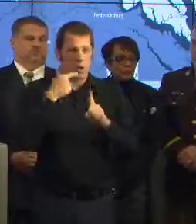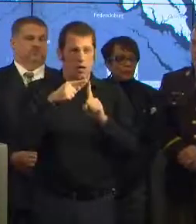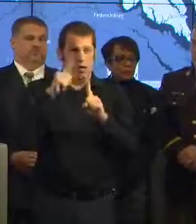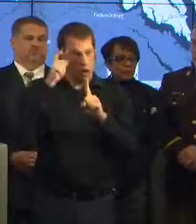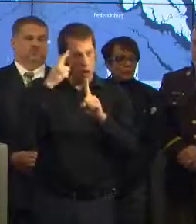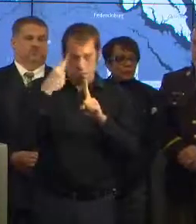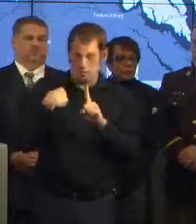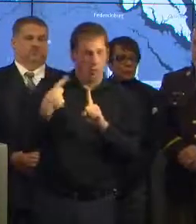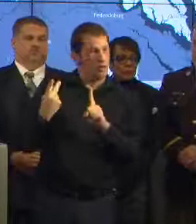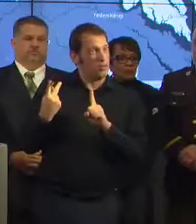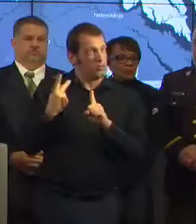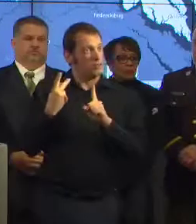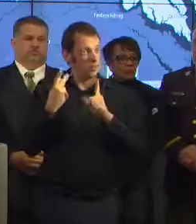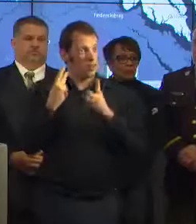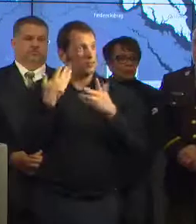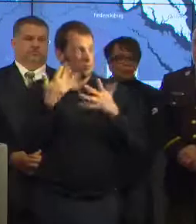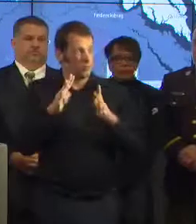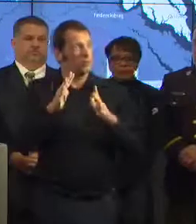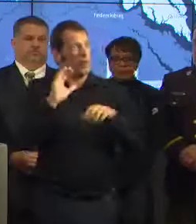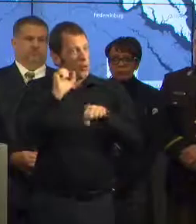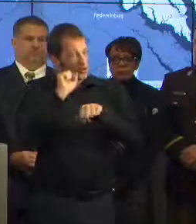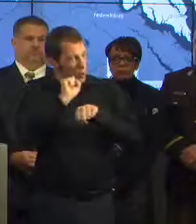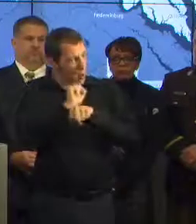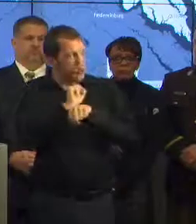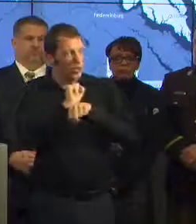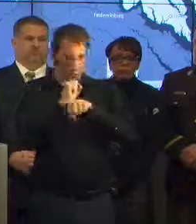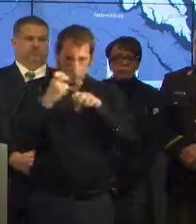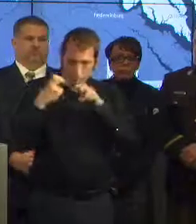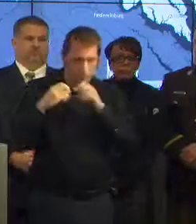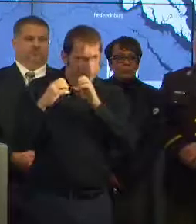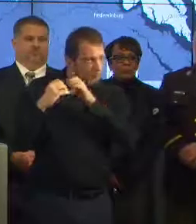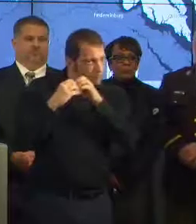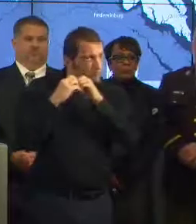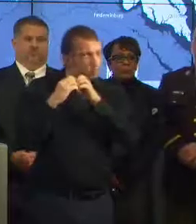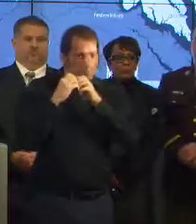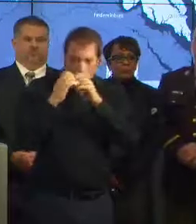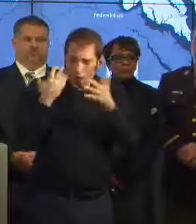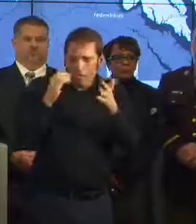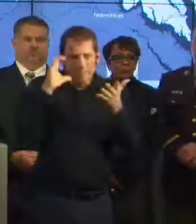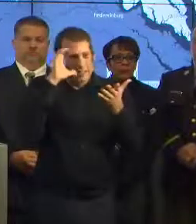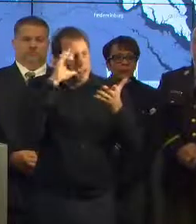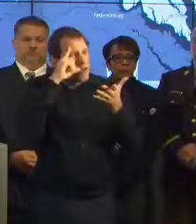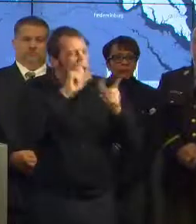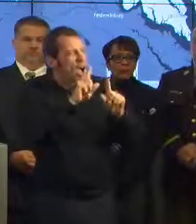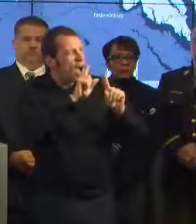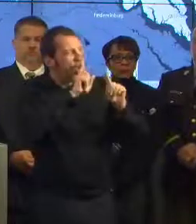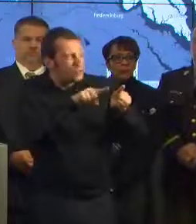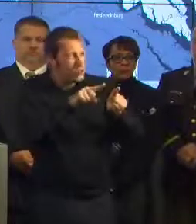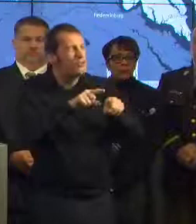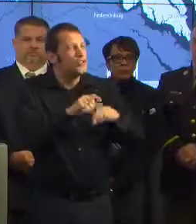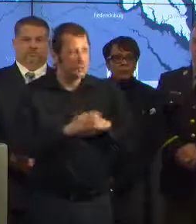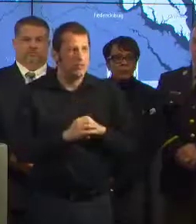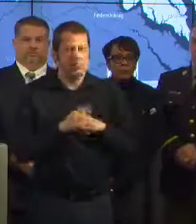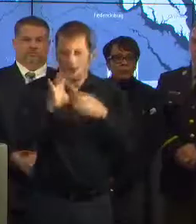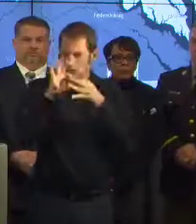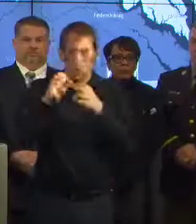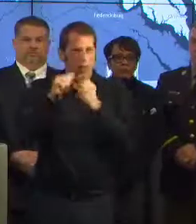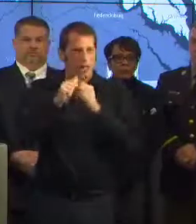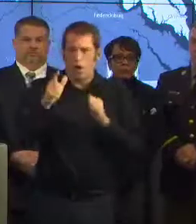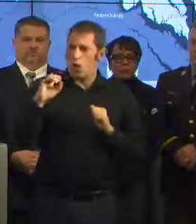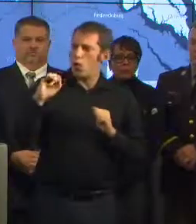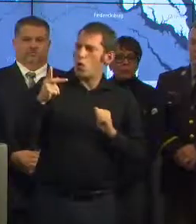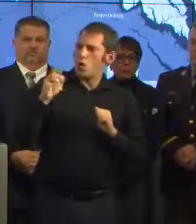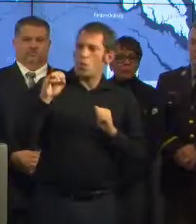to finding real answers and solutions to the challenge of heroin and opioid crisis in our state.